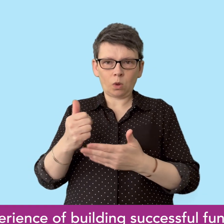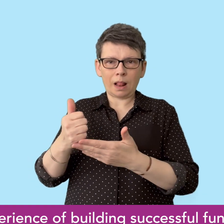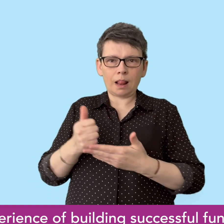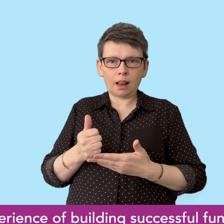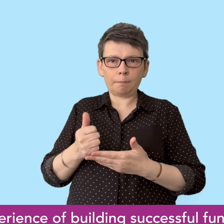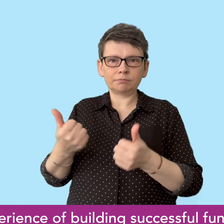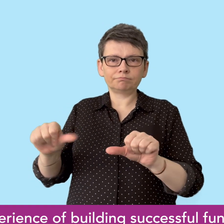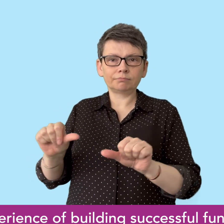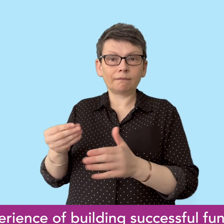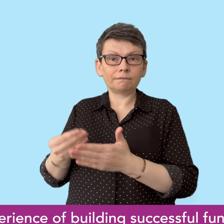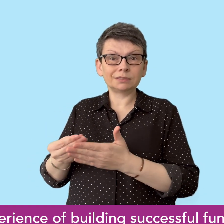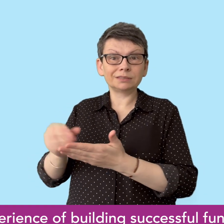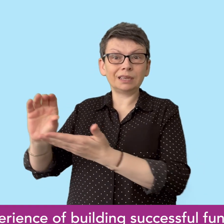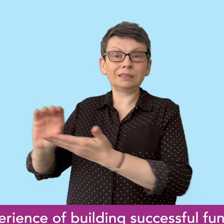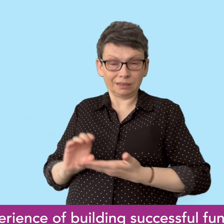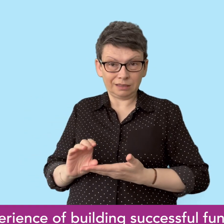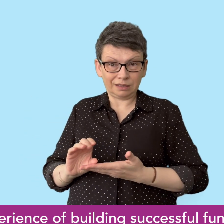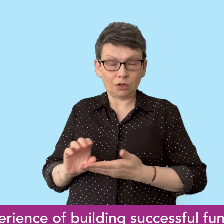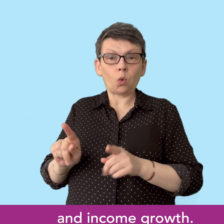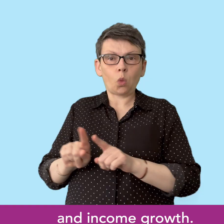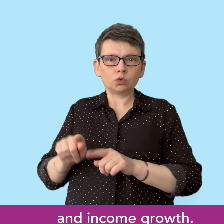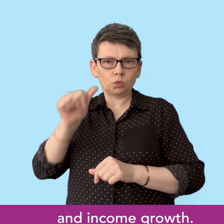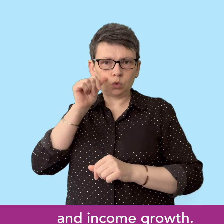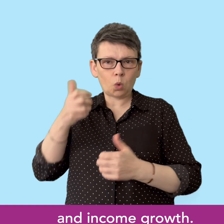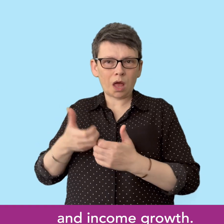securing funding and income growth.